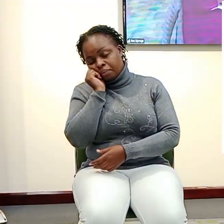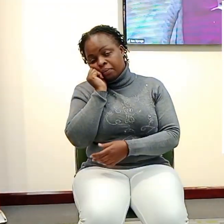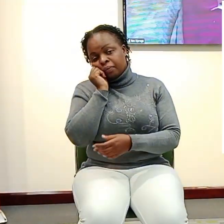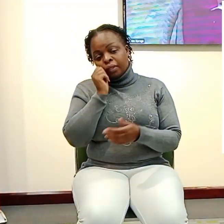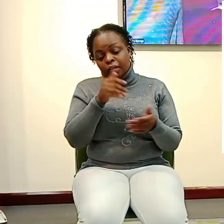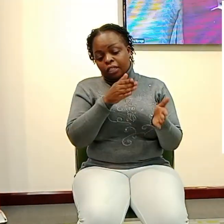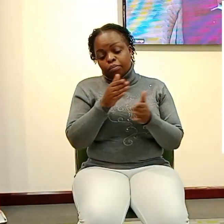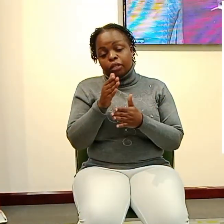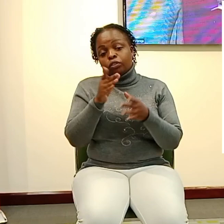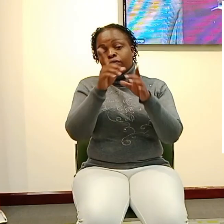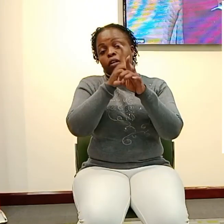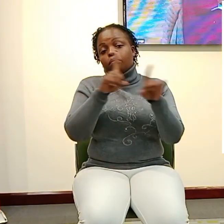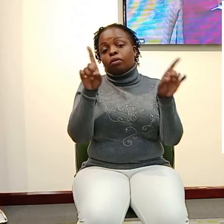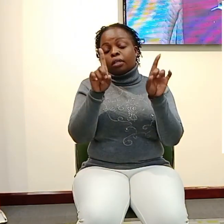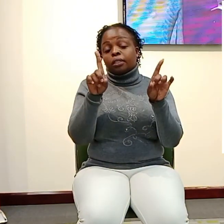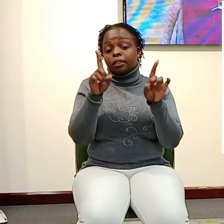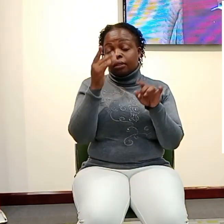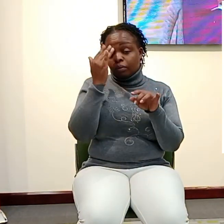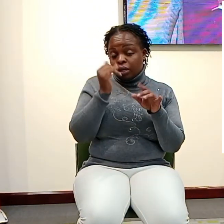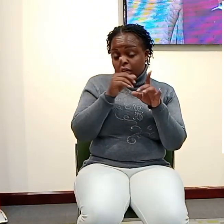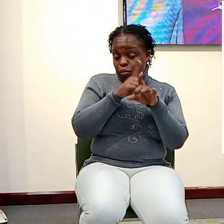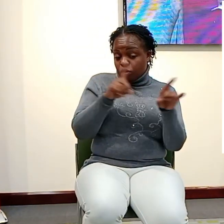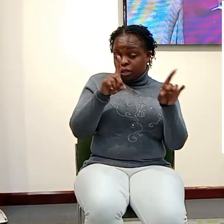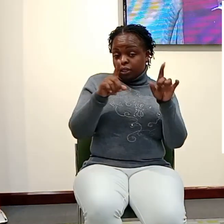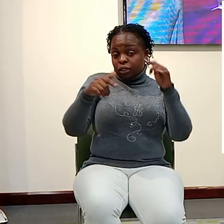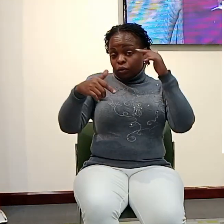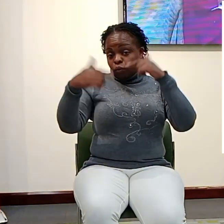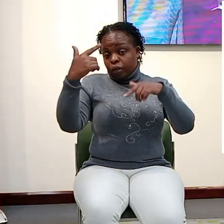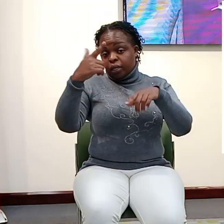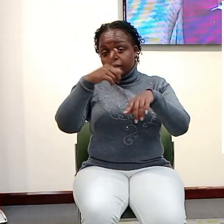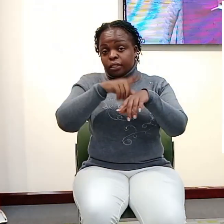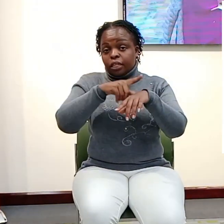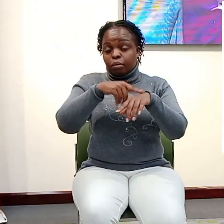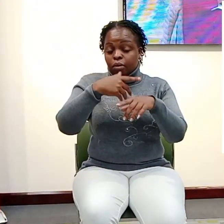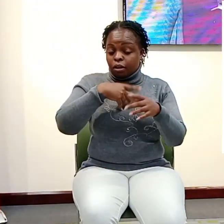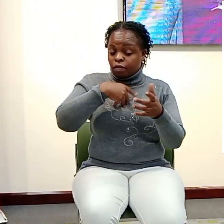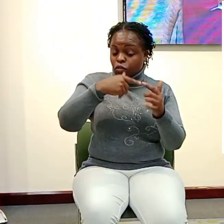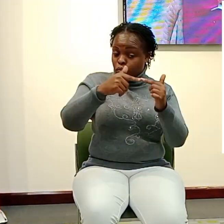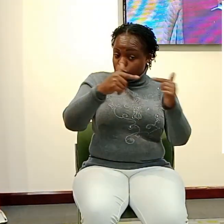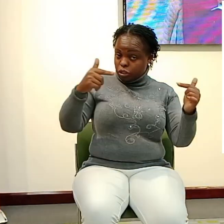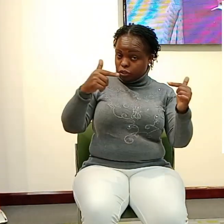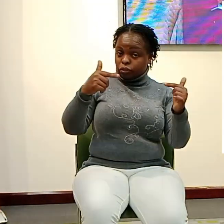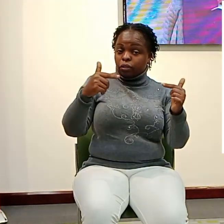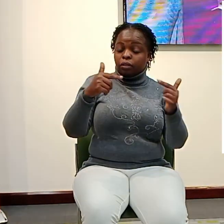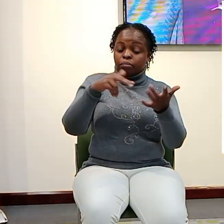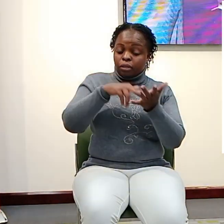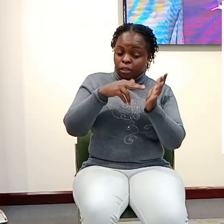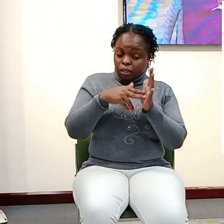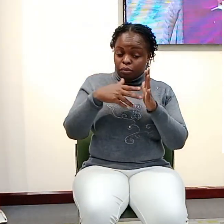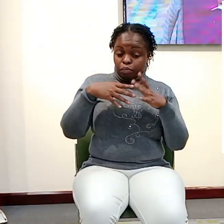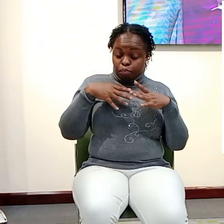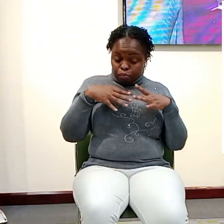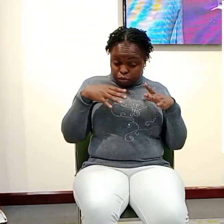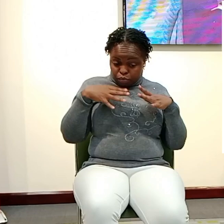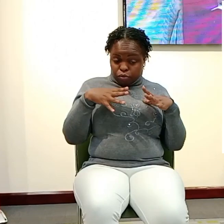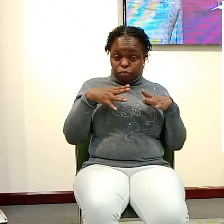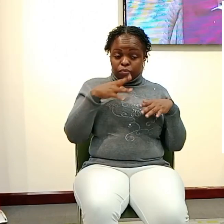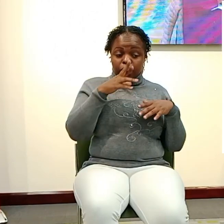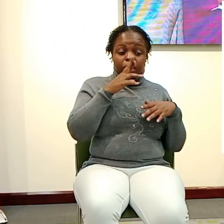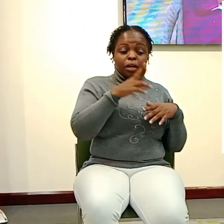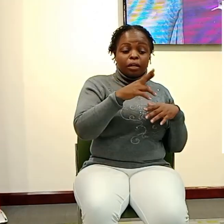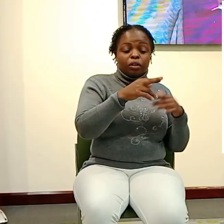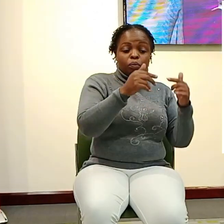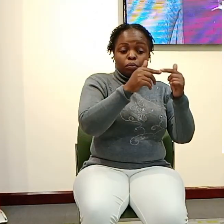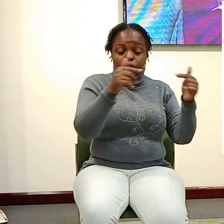of a democracy. Democracies thrive on opposition. And what they said is, the people are the opposition. They are